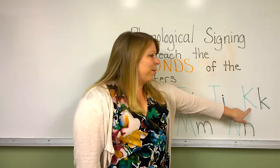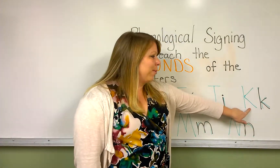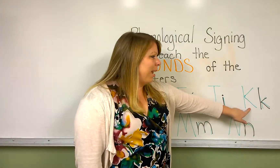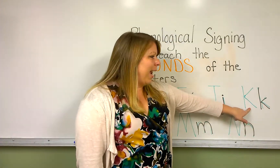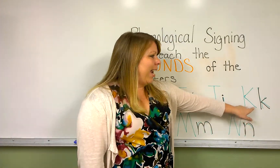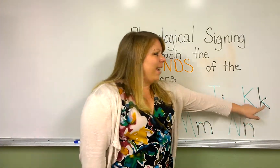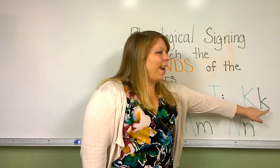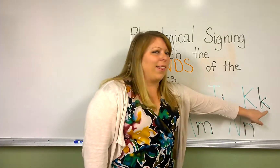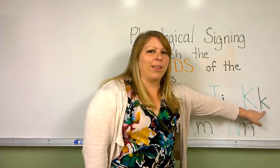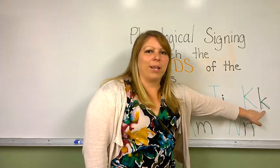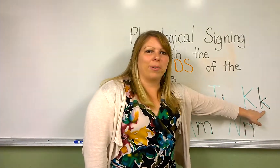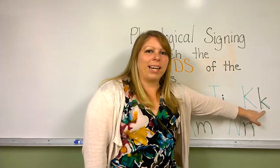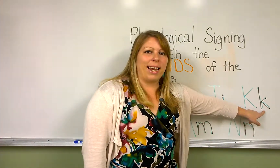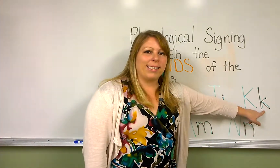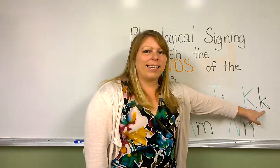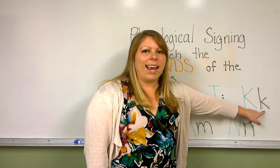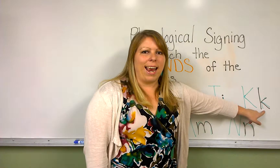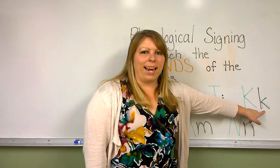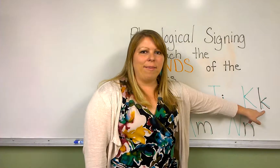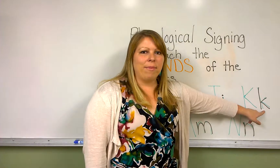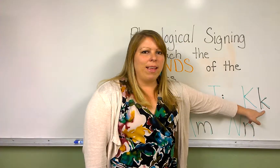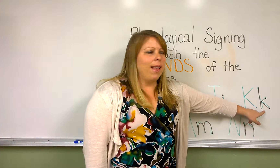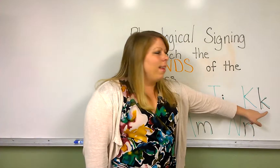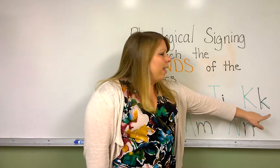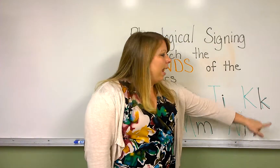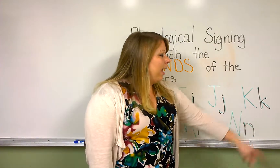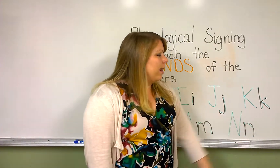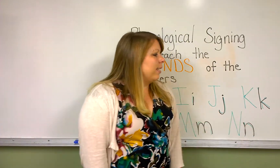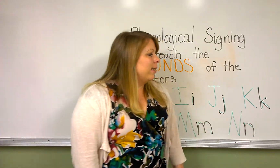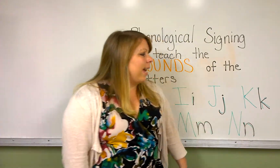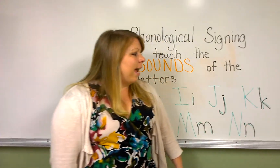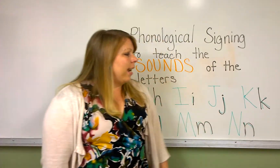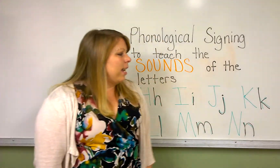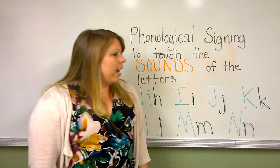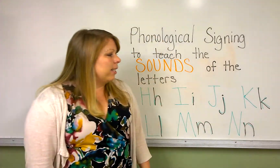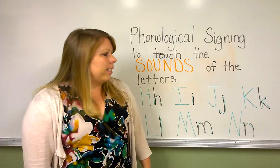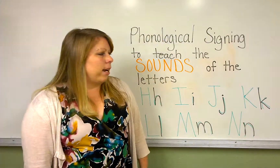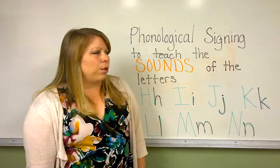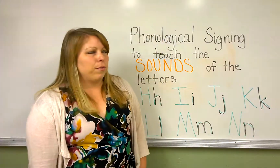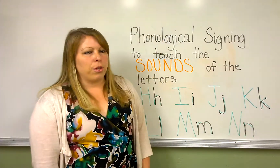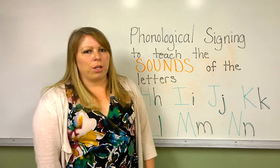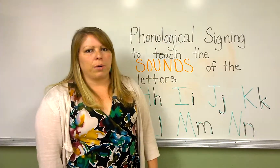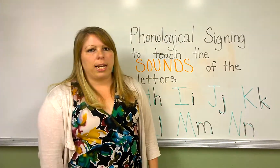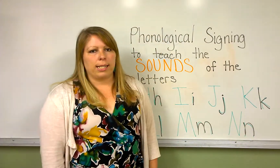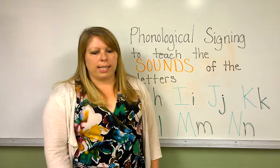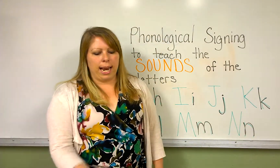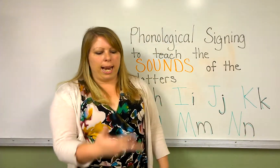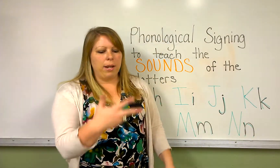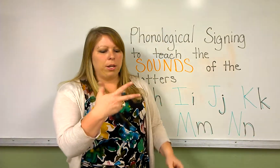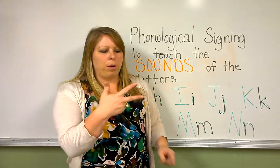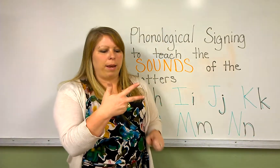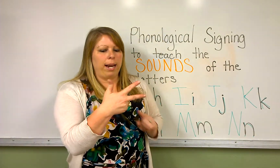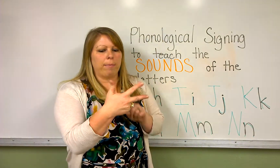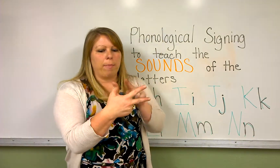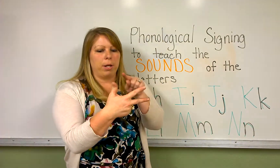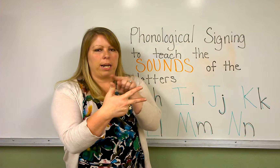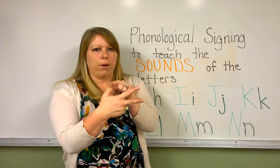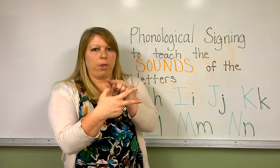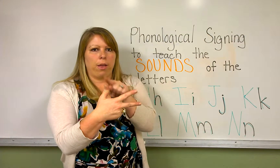capital K and the lowercase k. And the sign and sound for the lowercase k you make by putting your